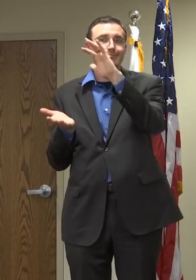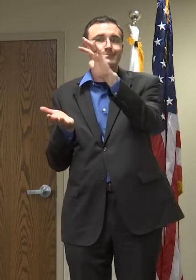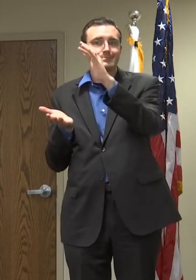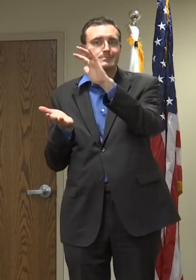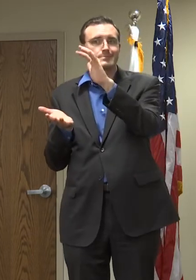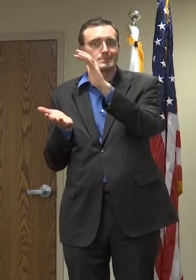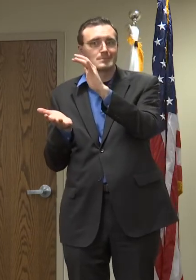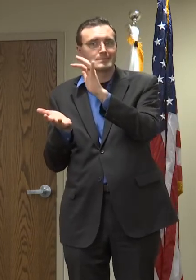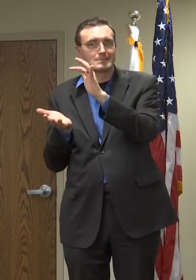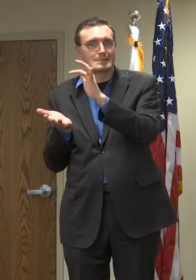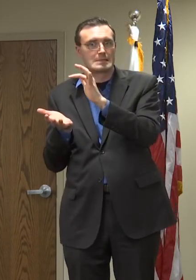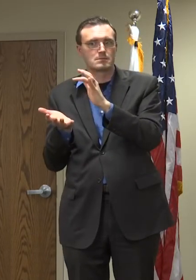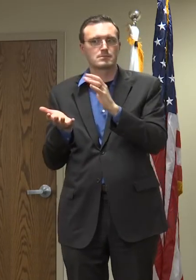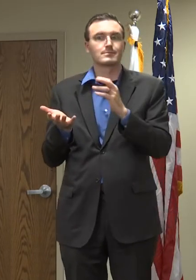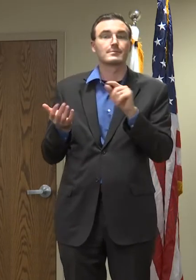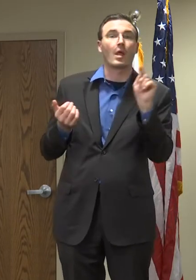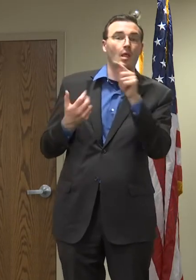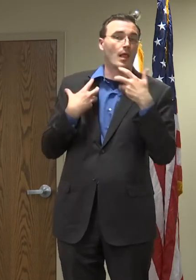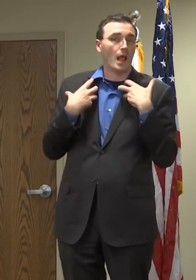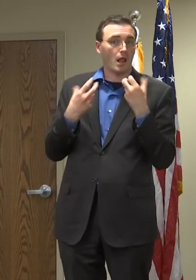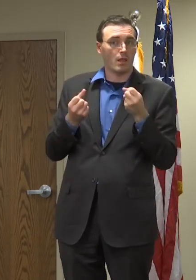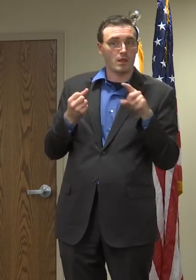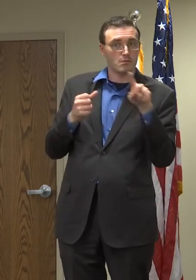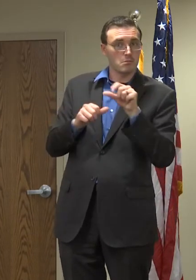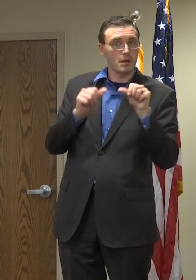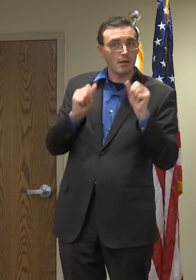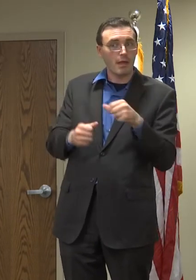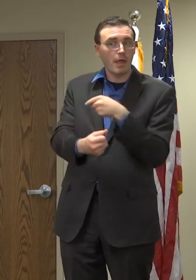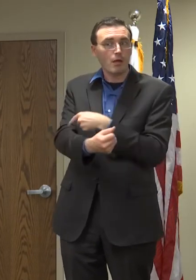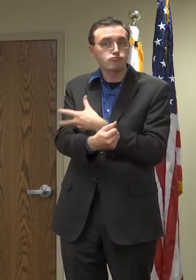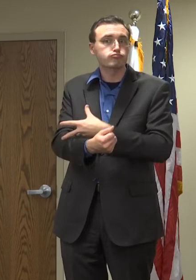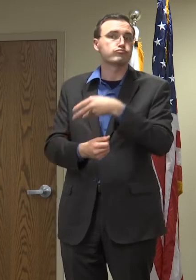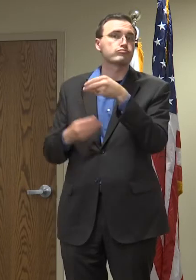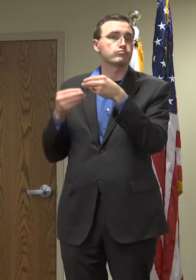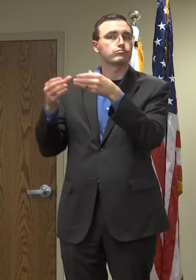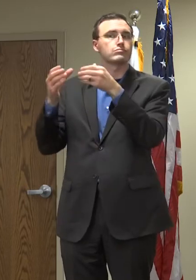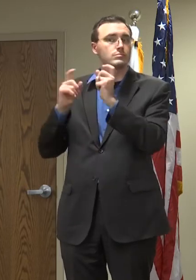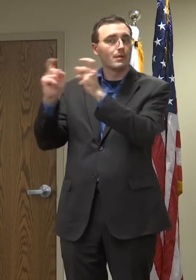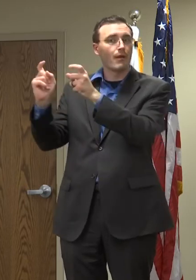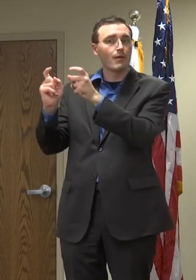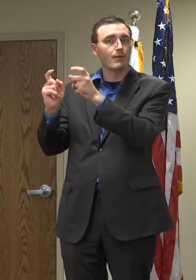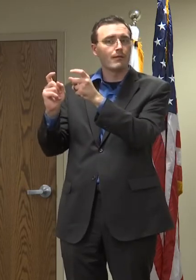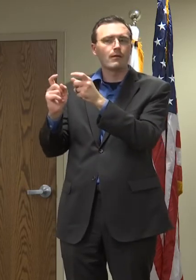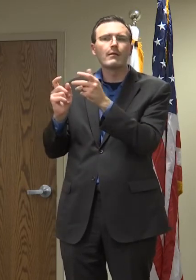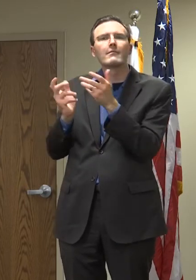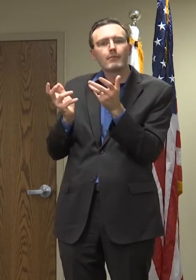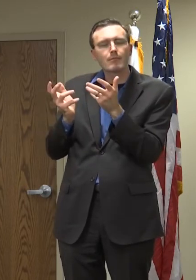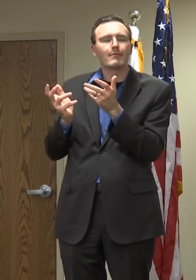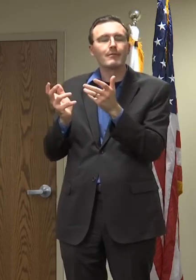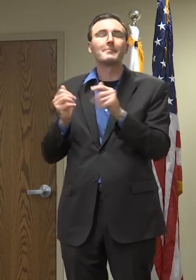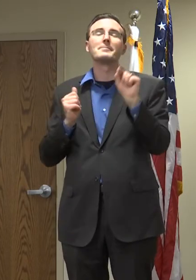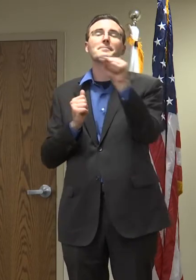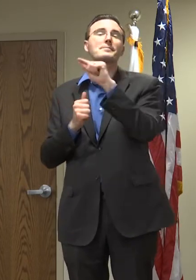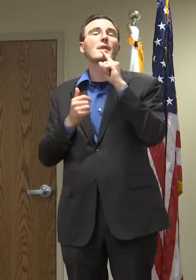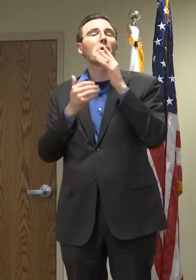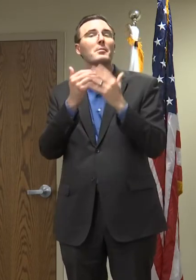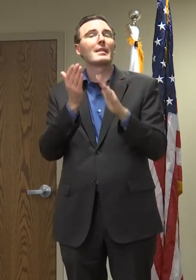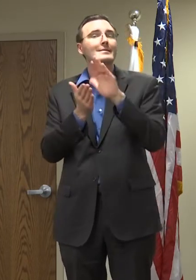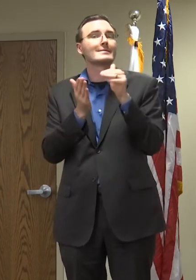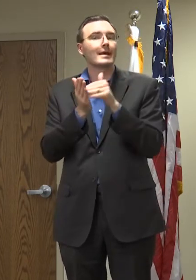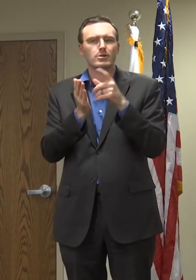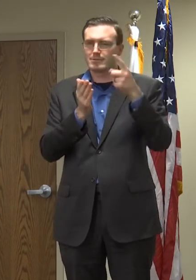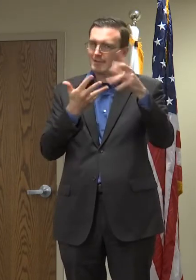consider donating. Again, the blood donation centers are ready and prepared to be able to manage and coexist with